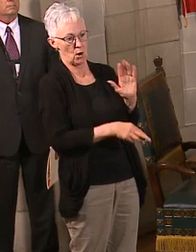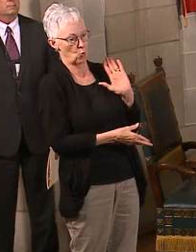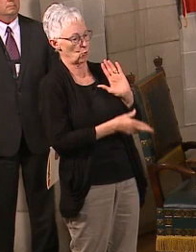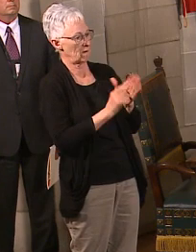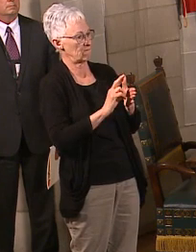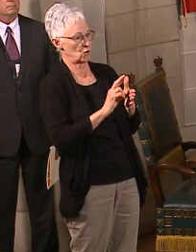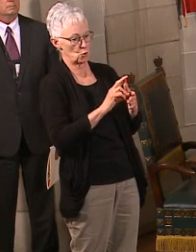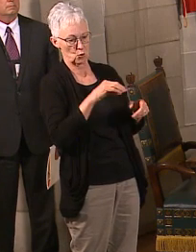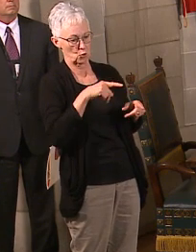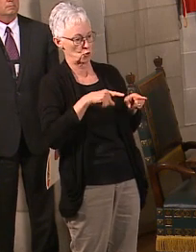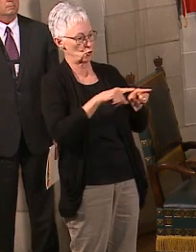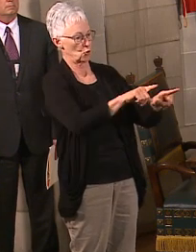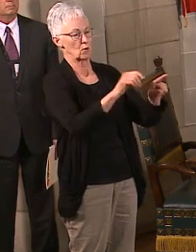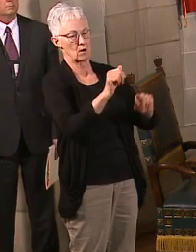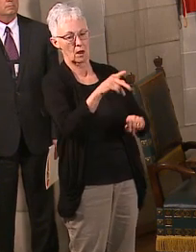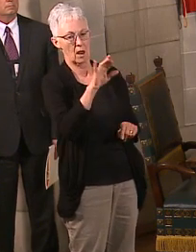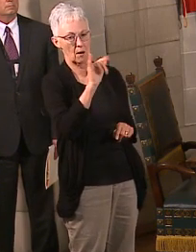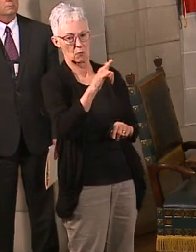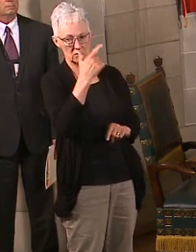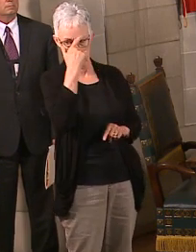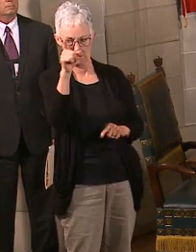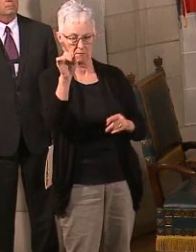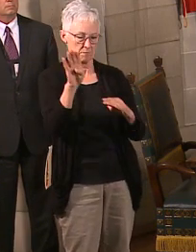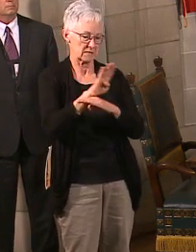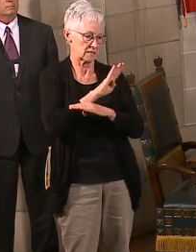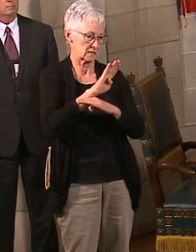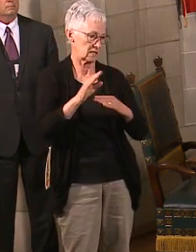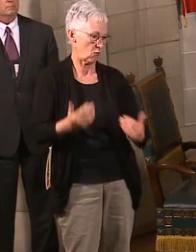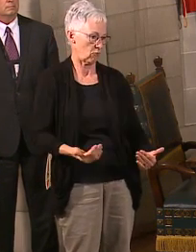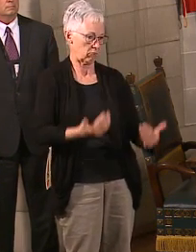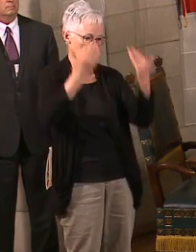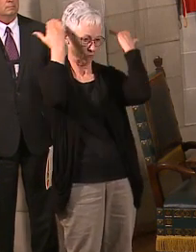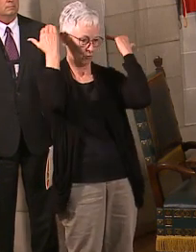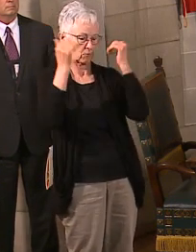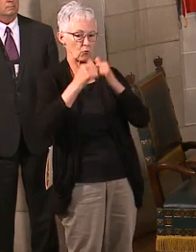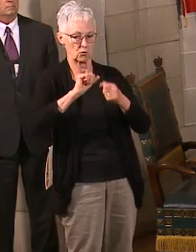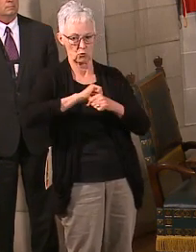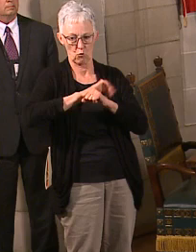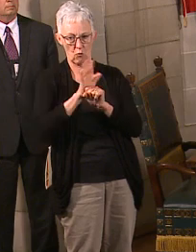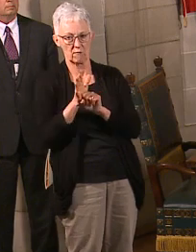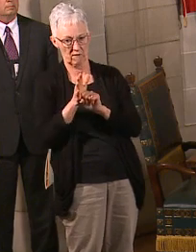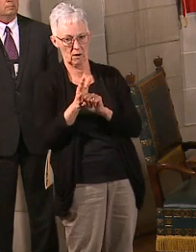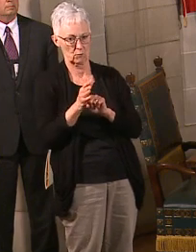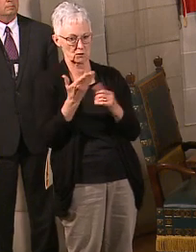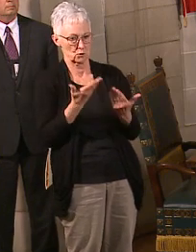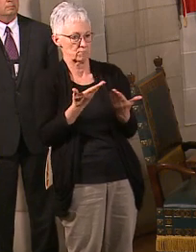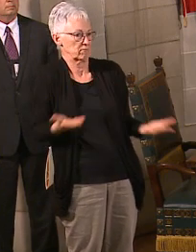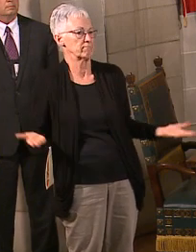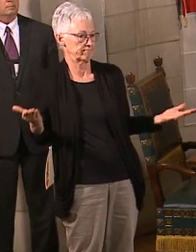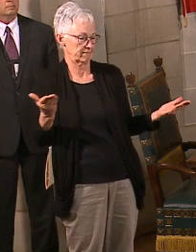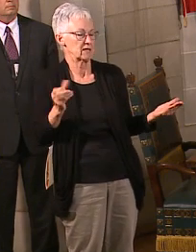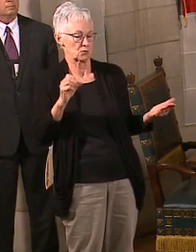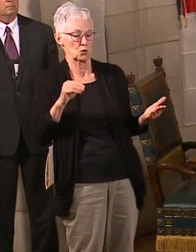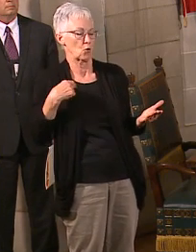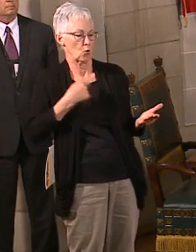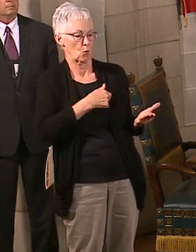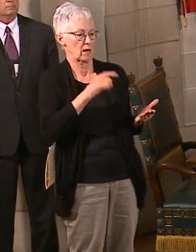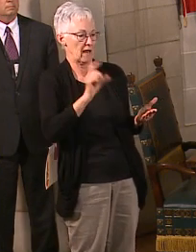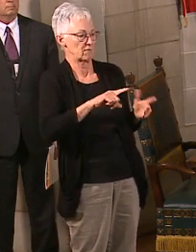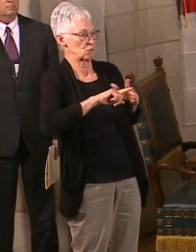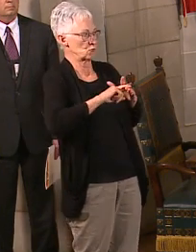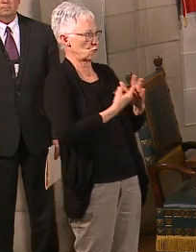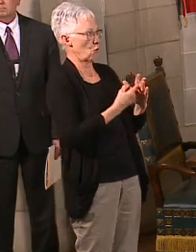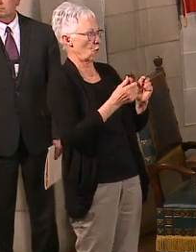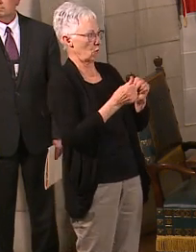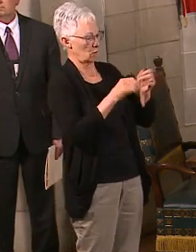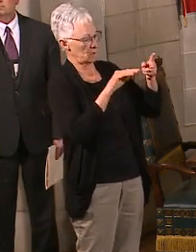originally planned because of the coronavirus, and so they pushed us off roughly 6 months, and so we're going to just go ahead and launch with the basic program, which doesn't